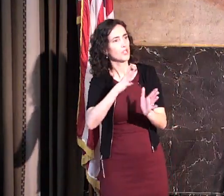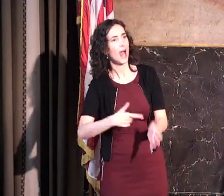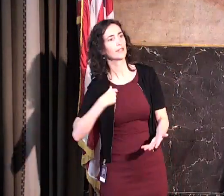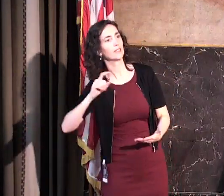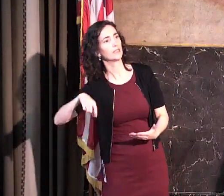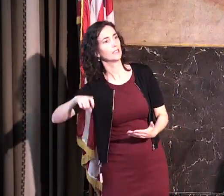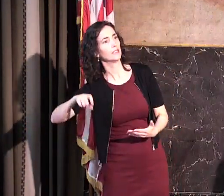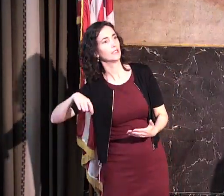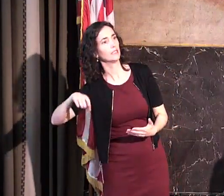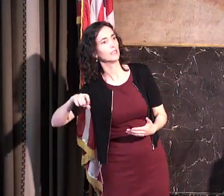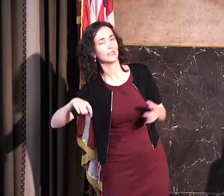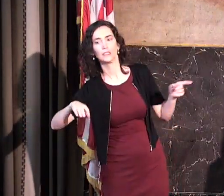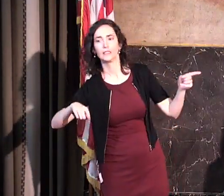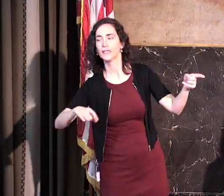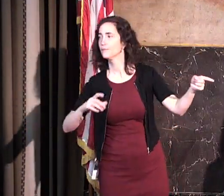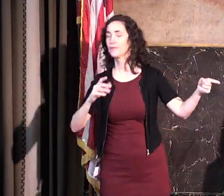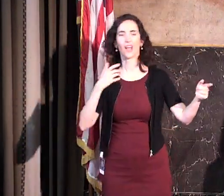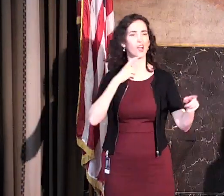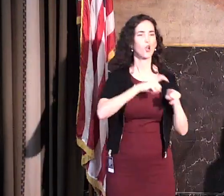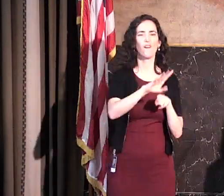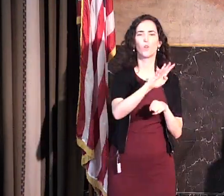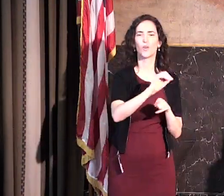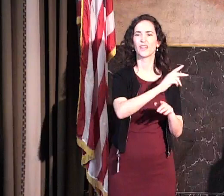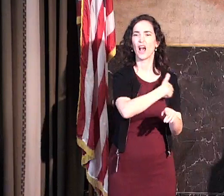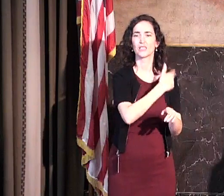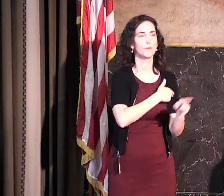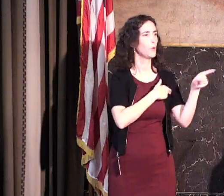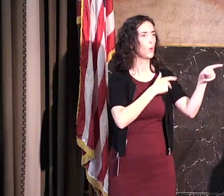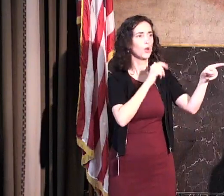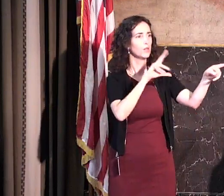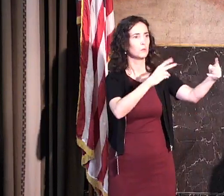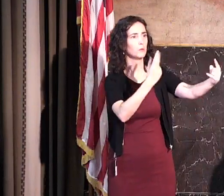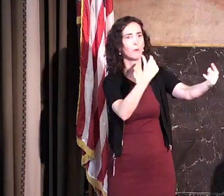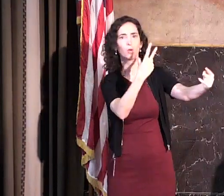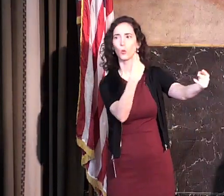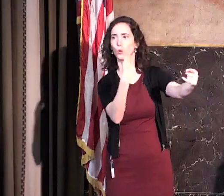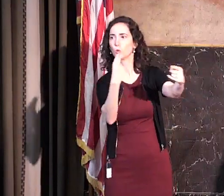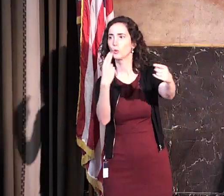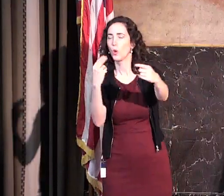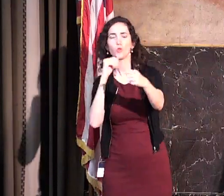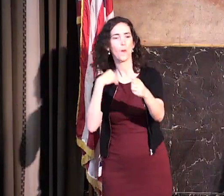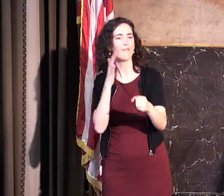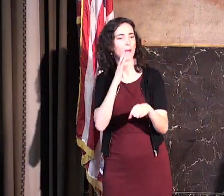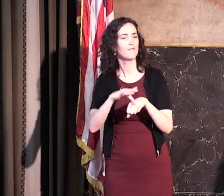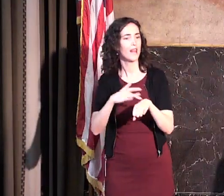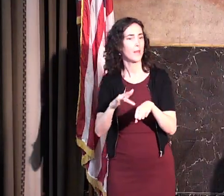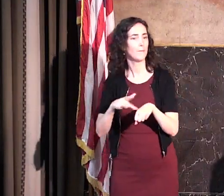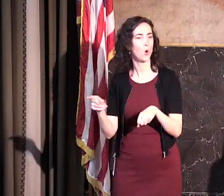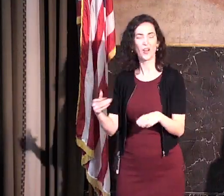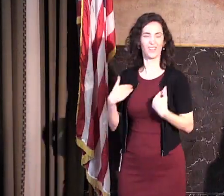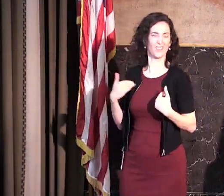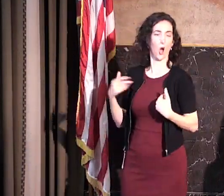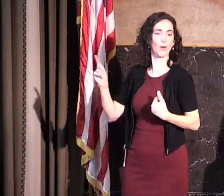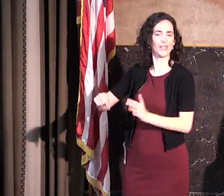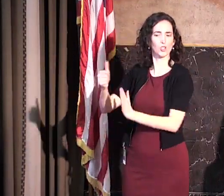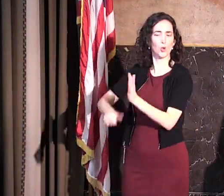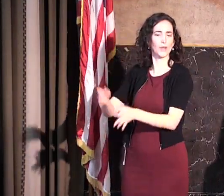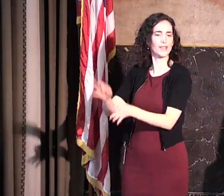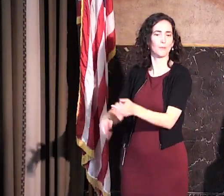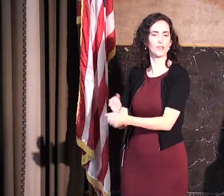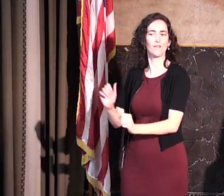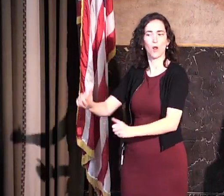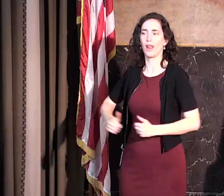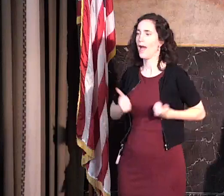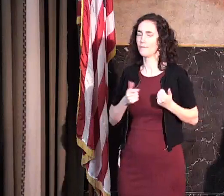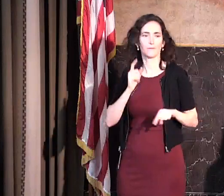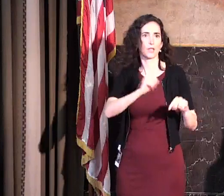in their ER waiting to have surgery, and they begged us, please find a bed for this young person who just needs a surgery to save their